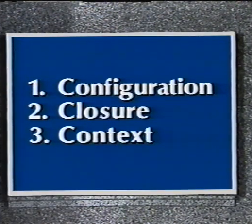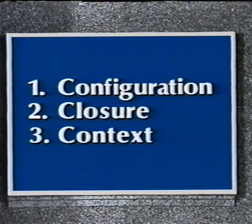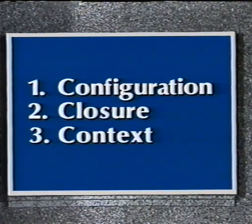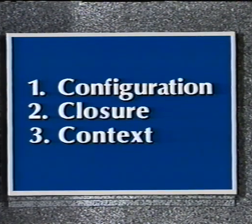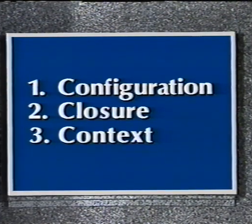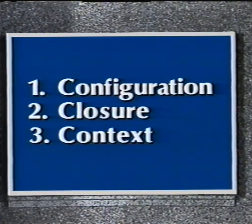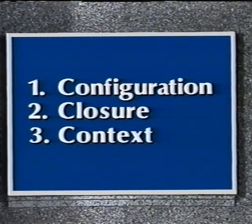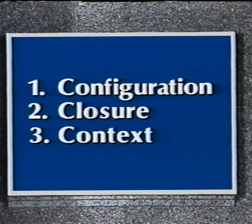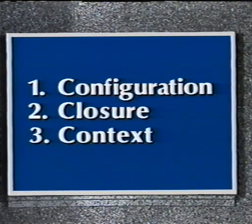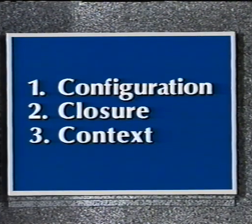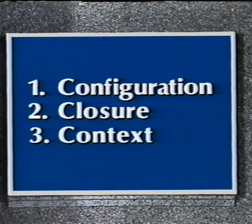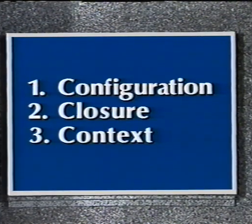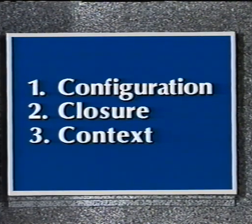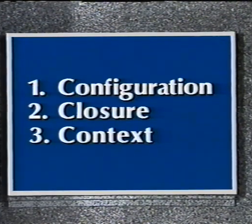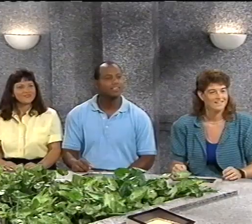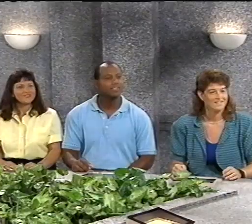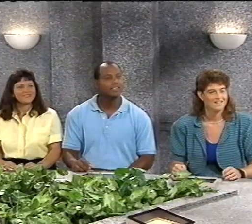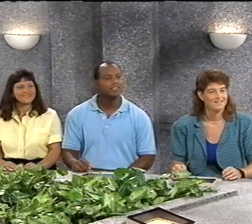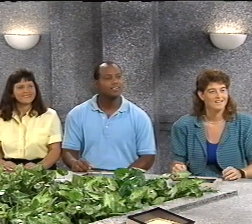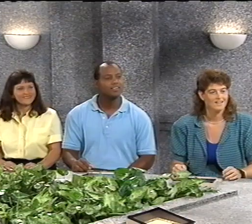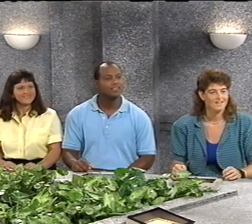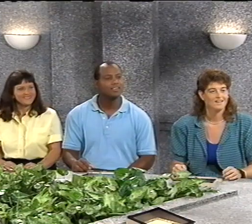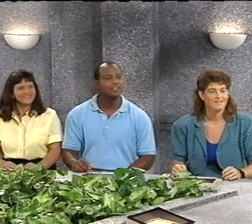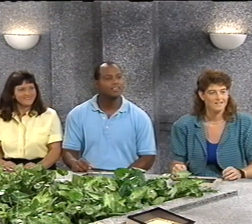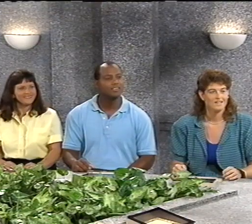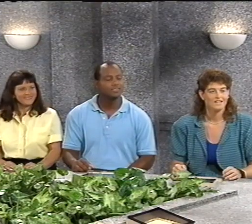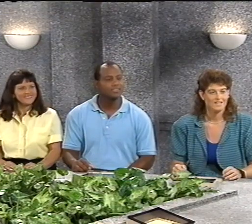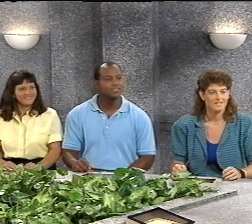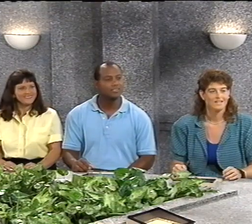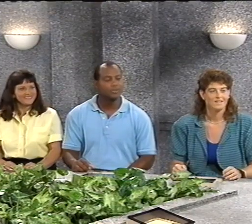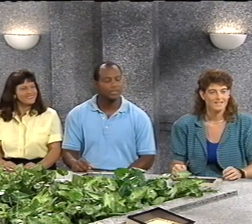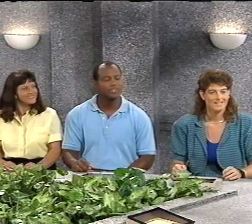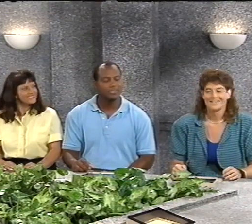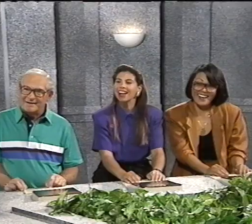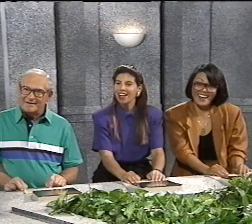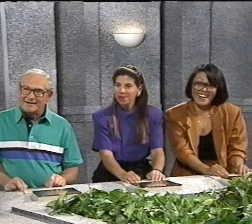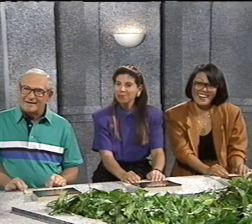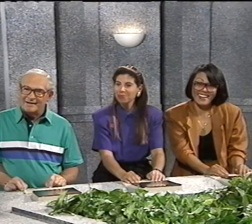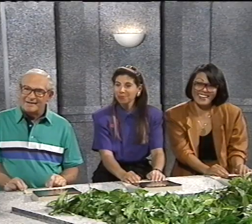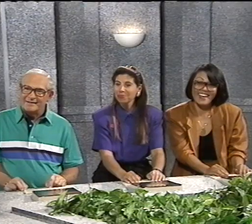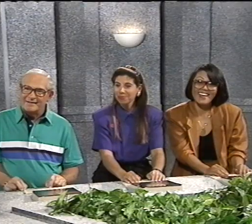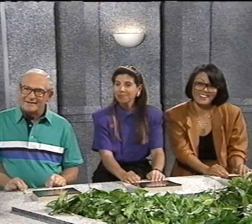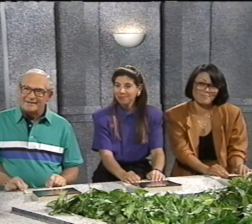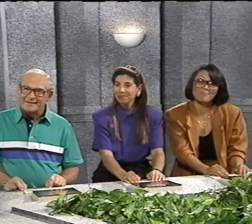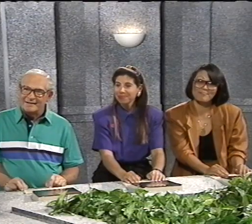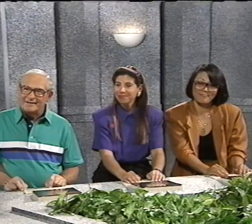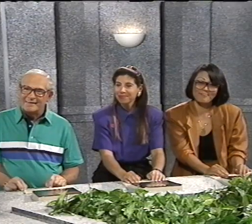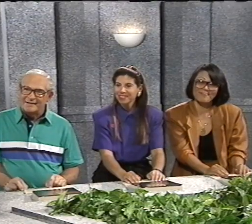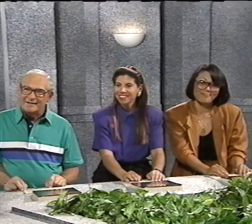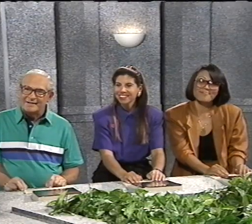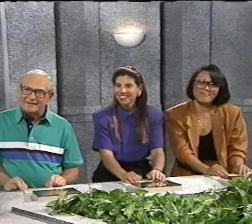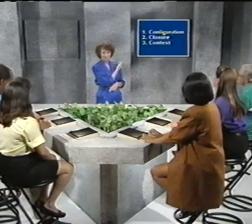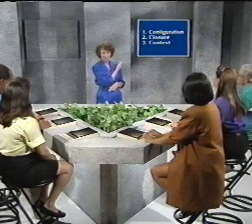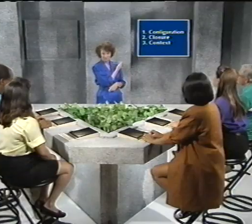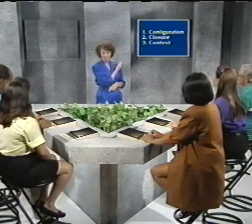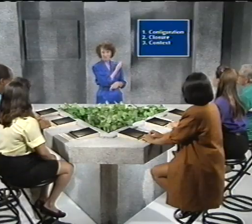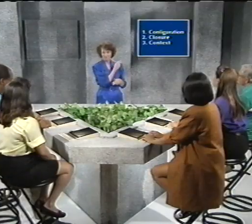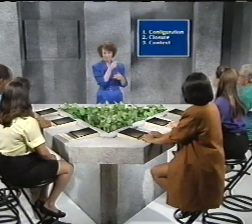the configuration of words, the ability to make closure based on our knowledge of English to fill in any gaps, knowledge of